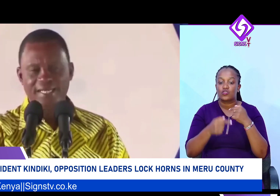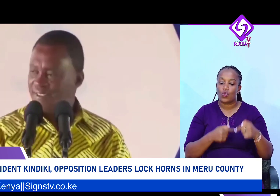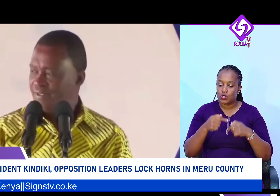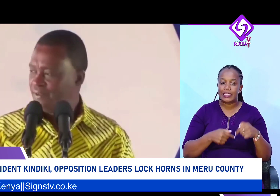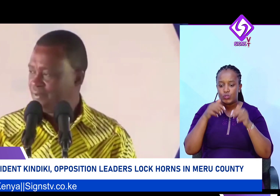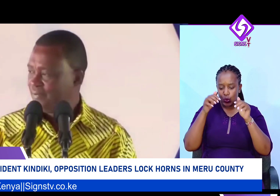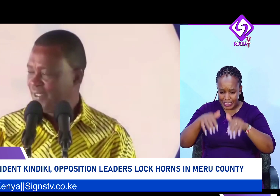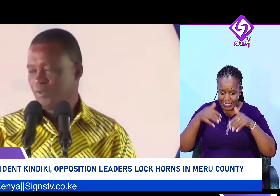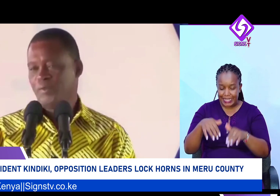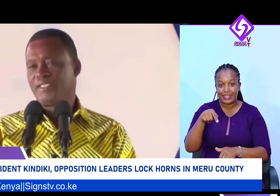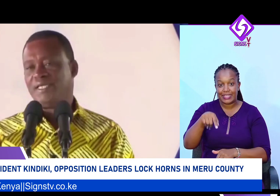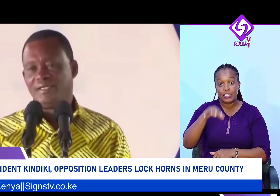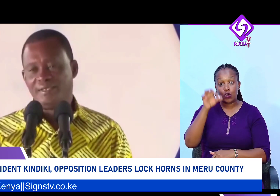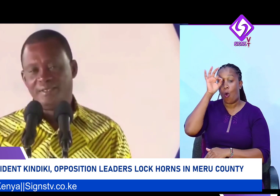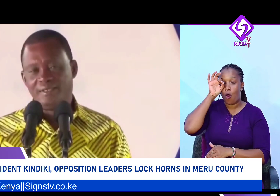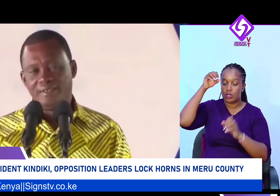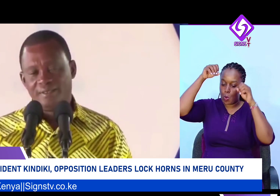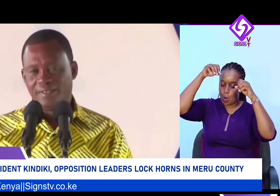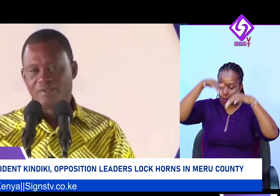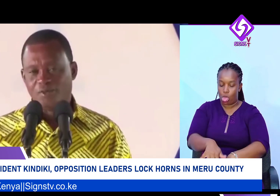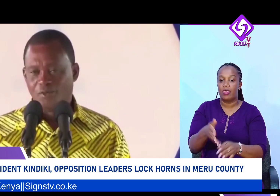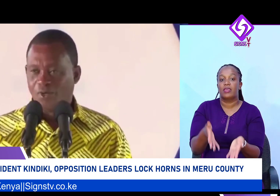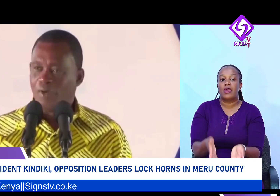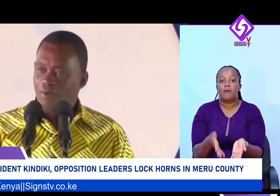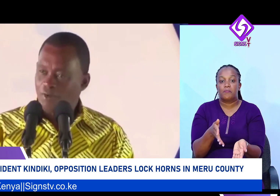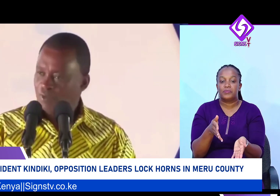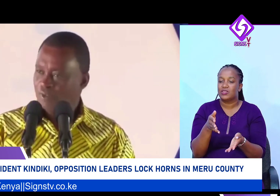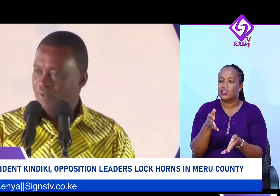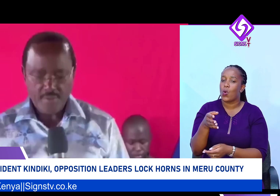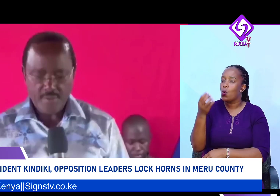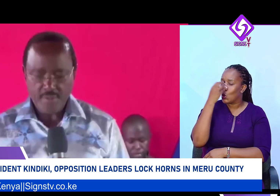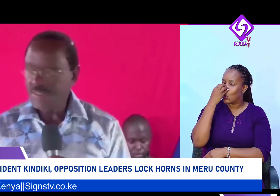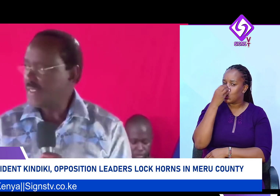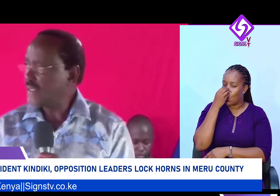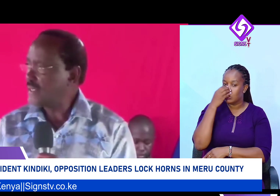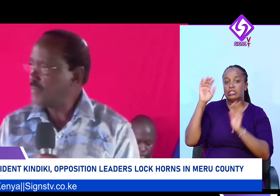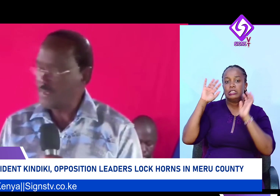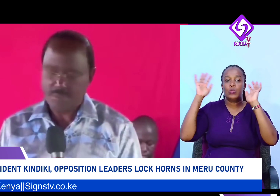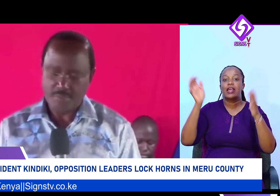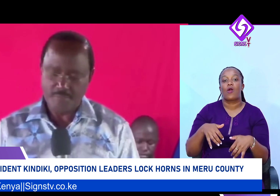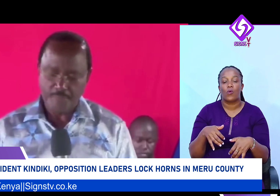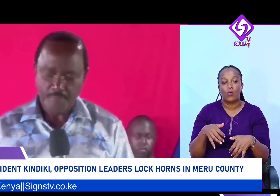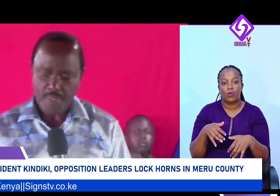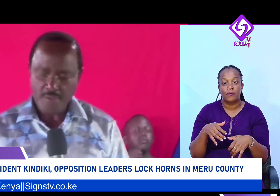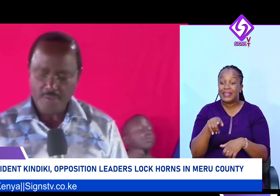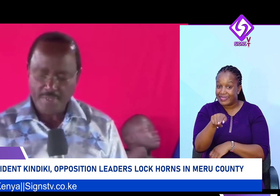ndani. That's why we are saying, Kasongo, ole wako. This is a deliberate,